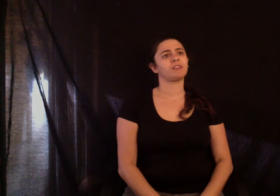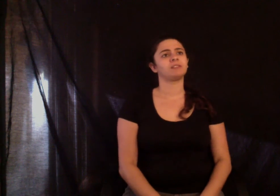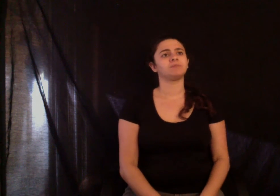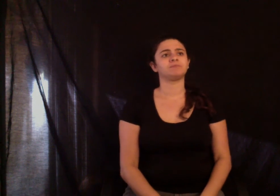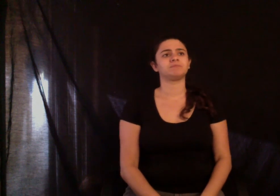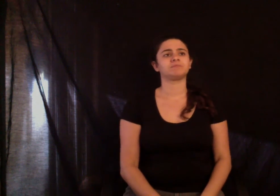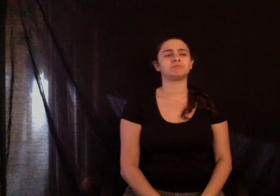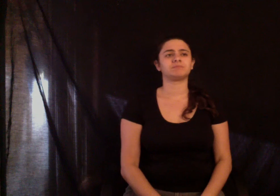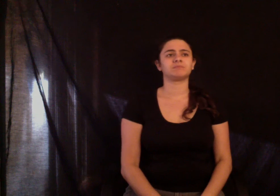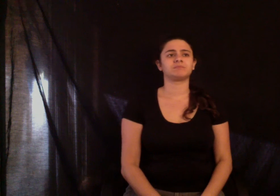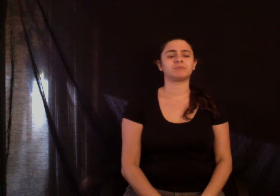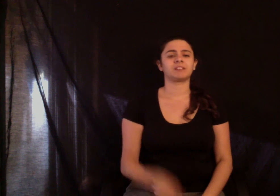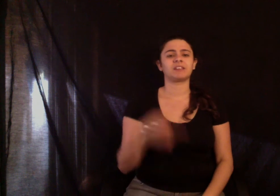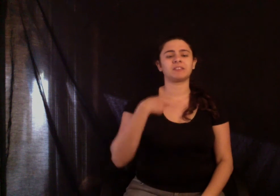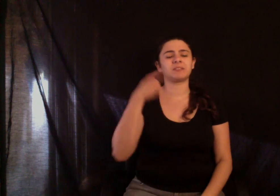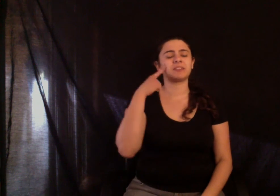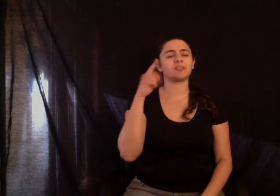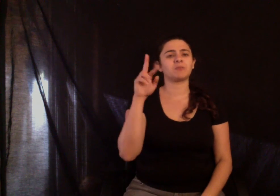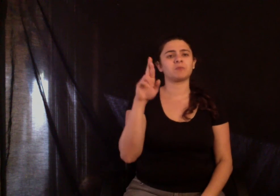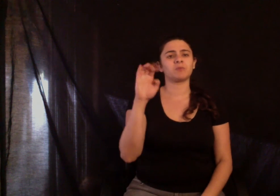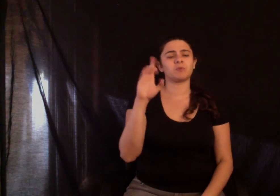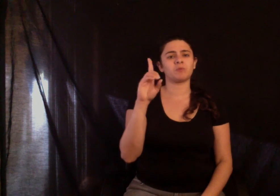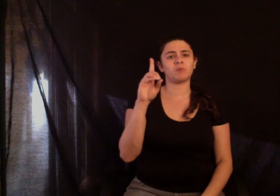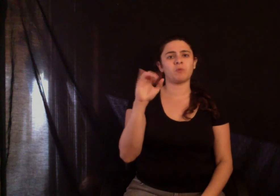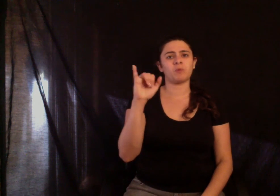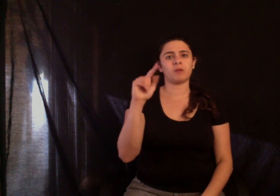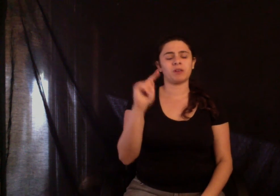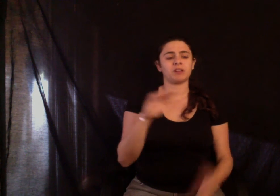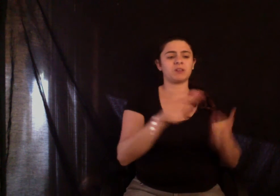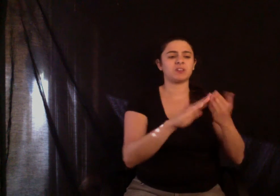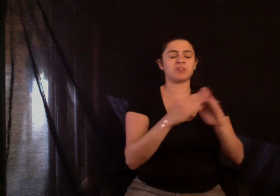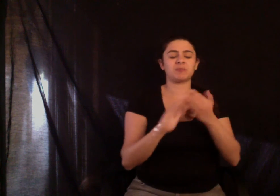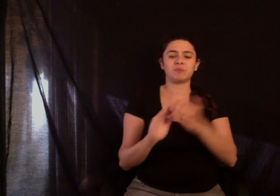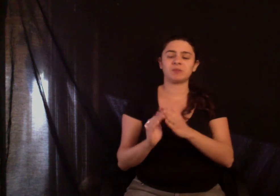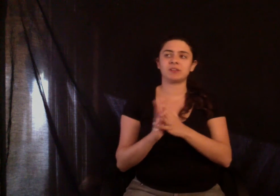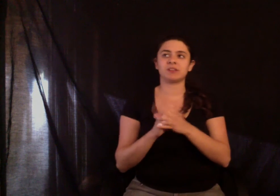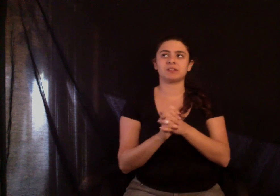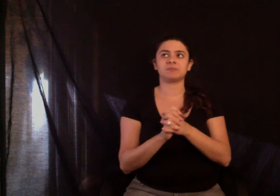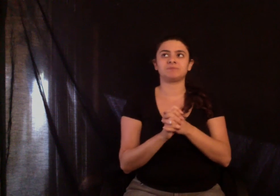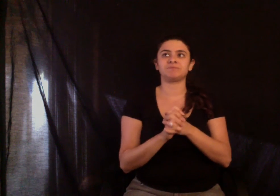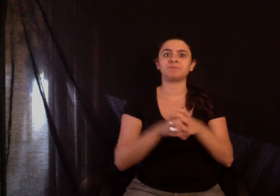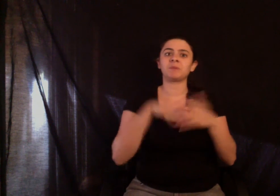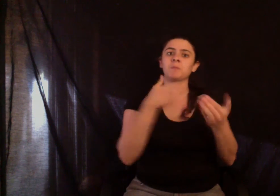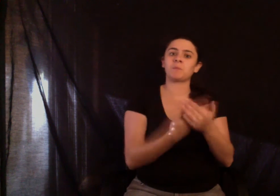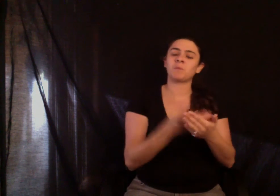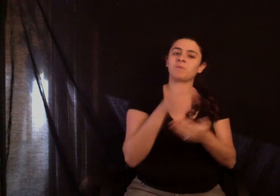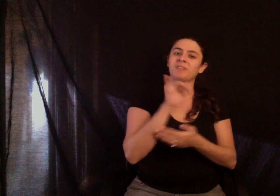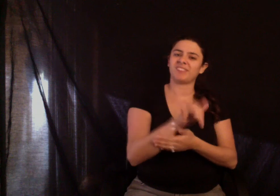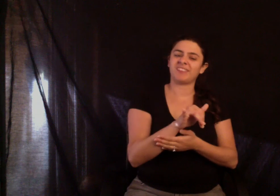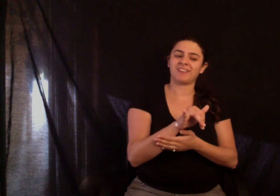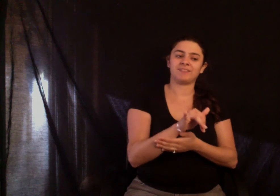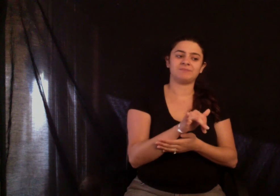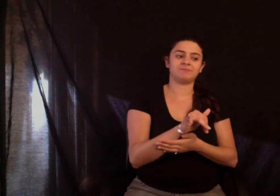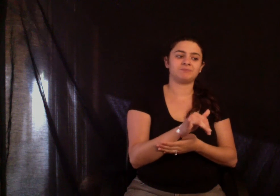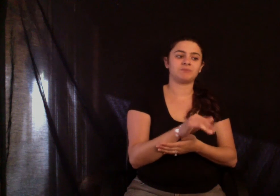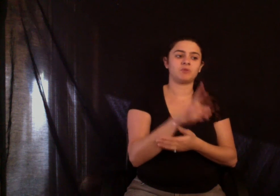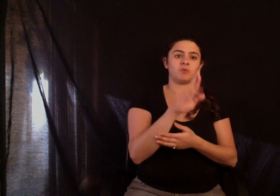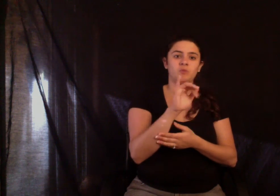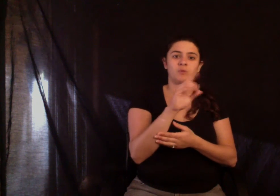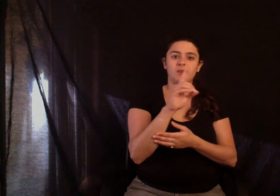the Reddit community is a testament to that. Reddit is a giant community, and we care about our own. Reddit